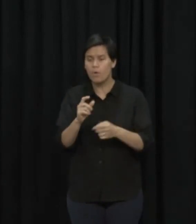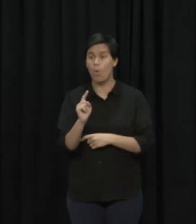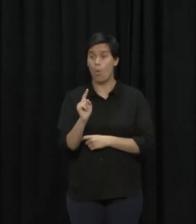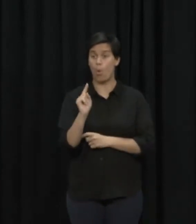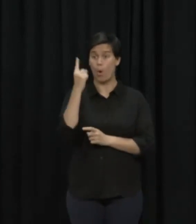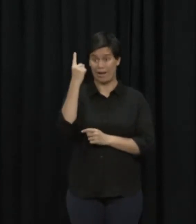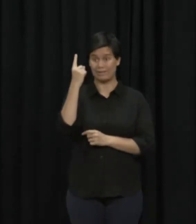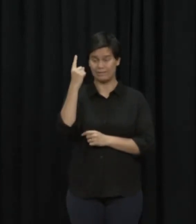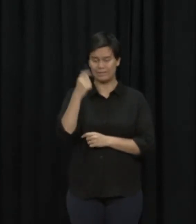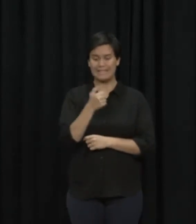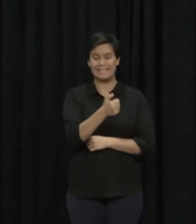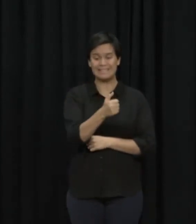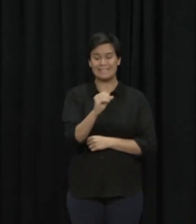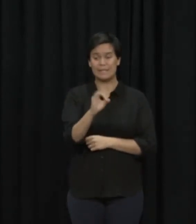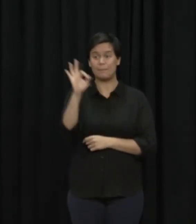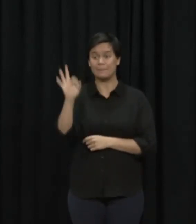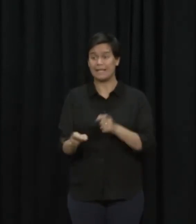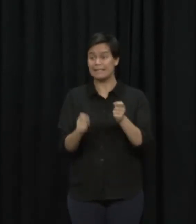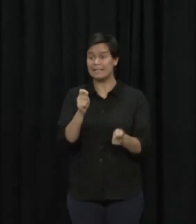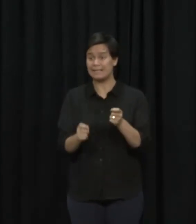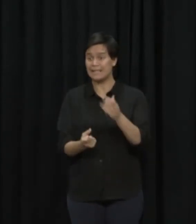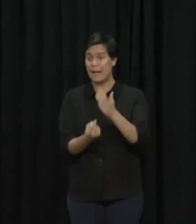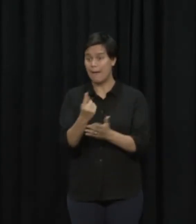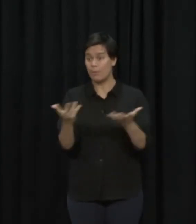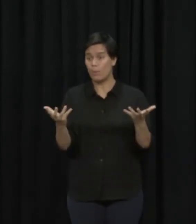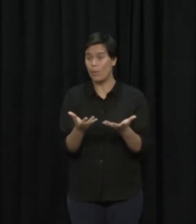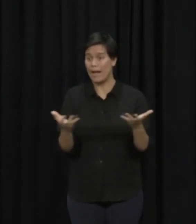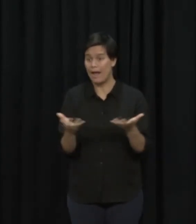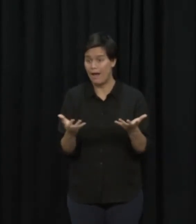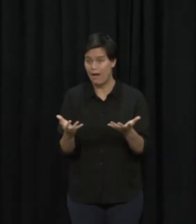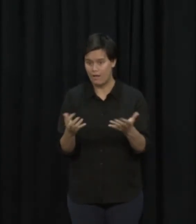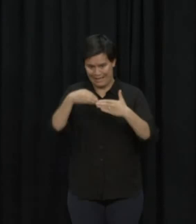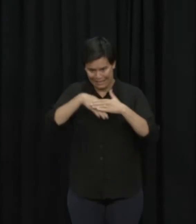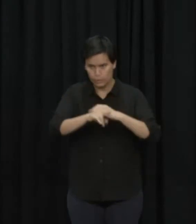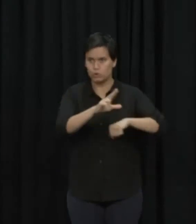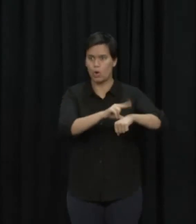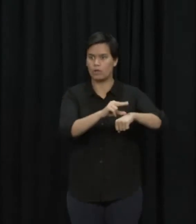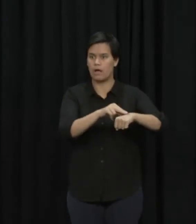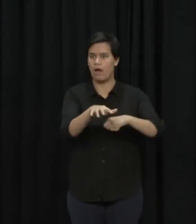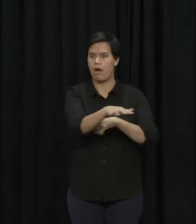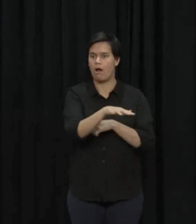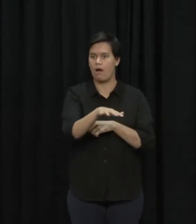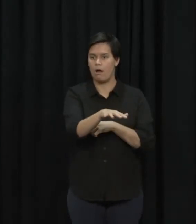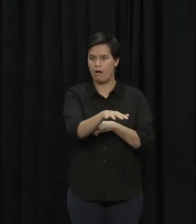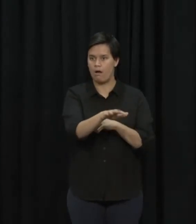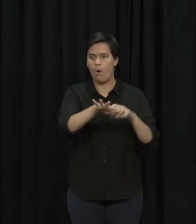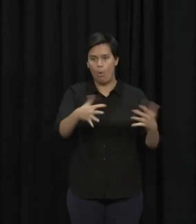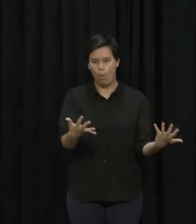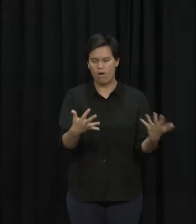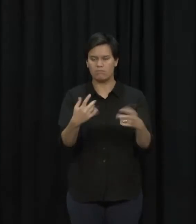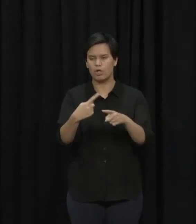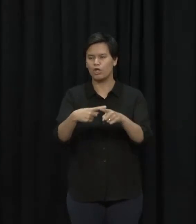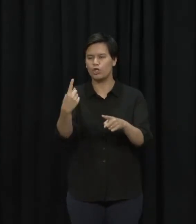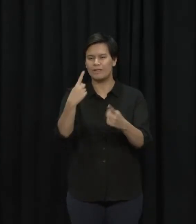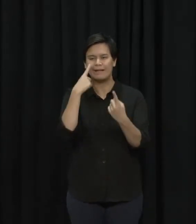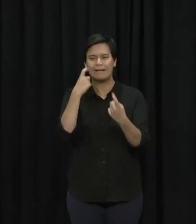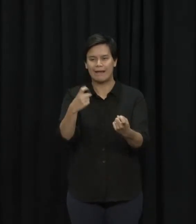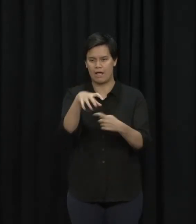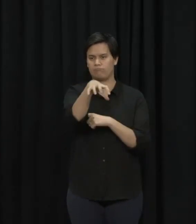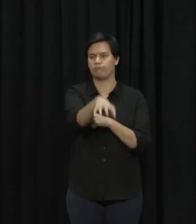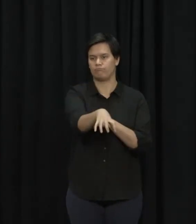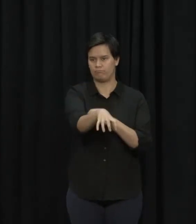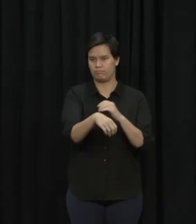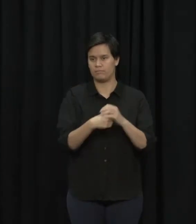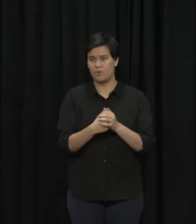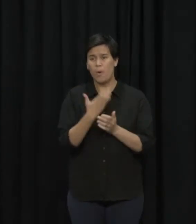happens through general practices and urgent care clinics, actually most of the testing, or the majority. So please, people do know